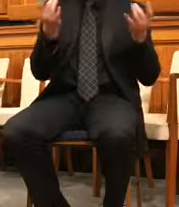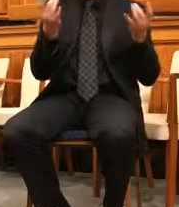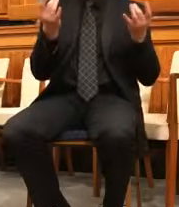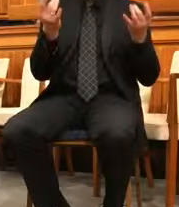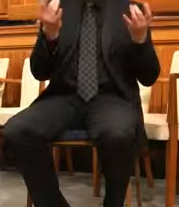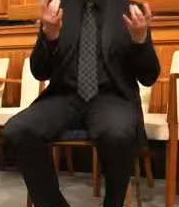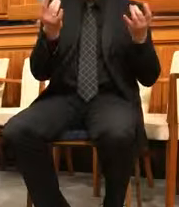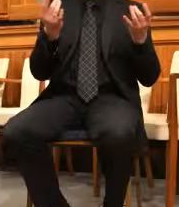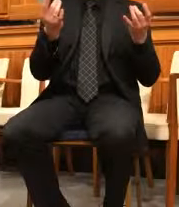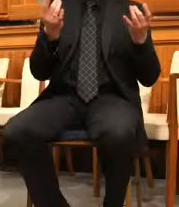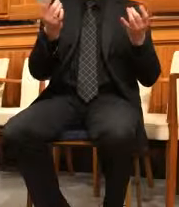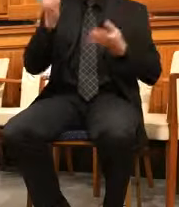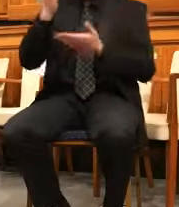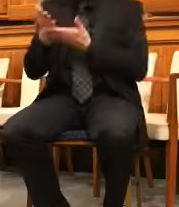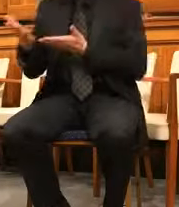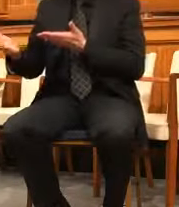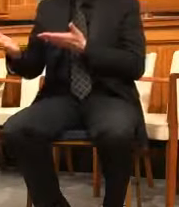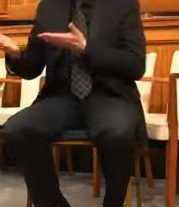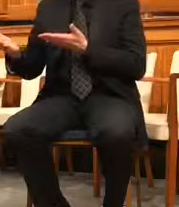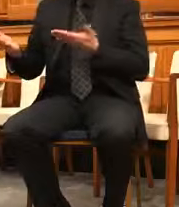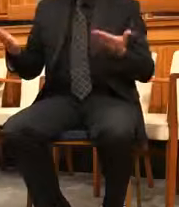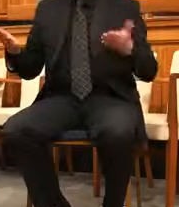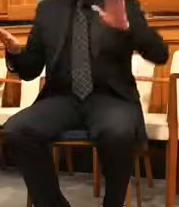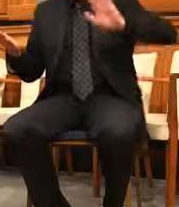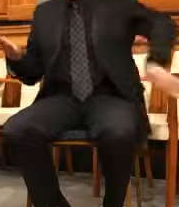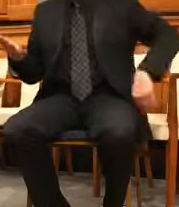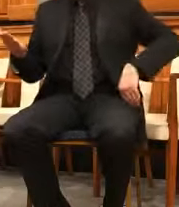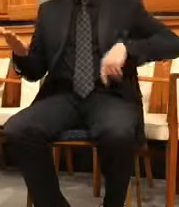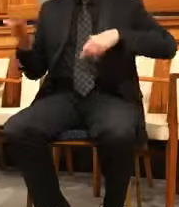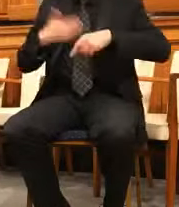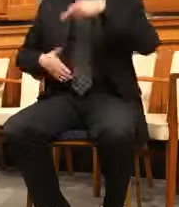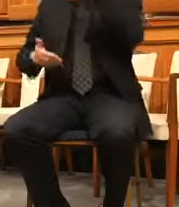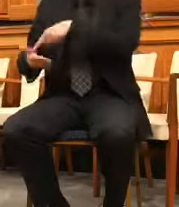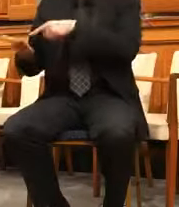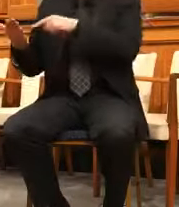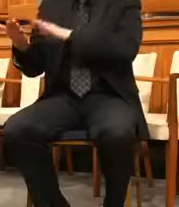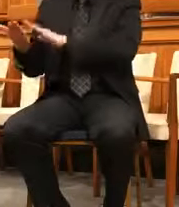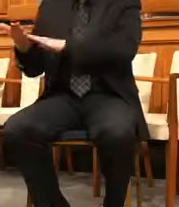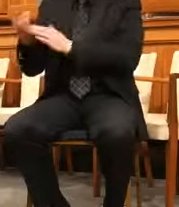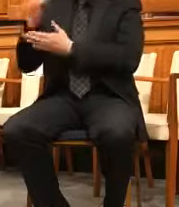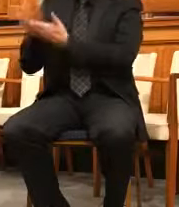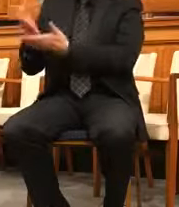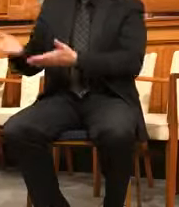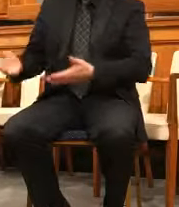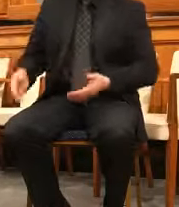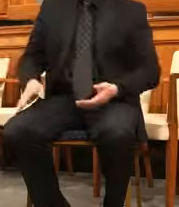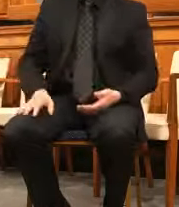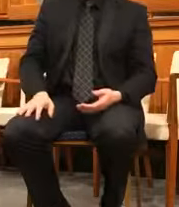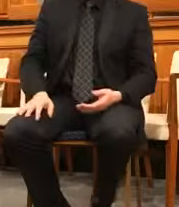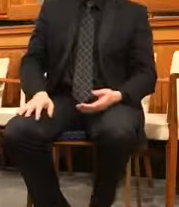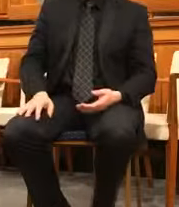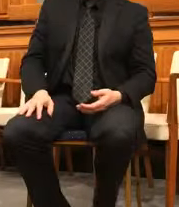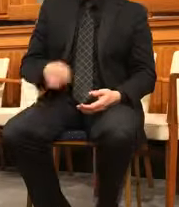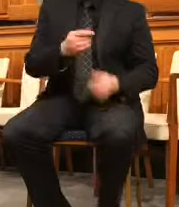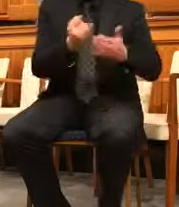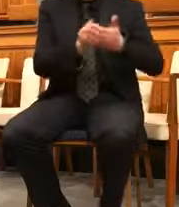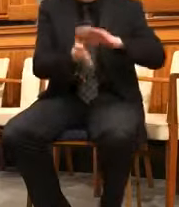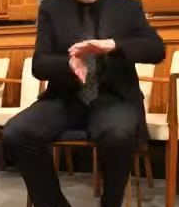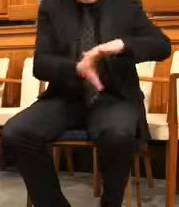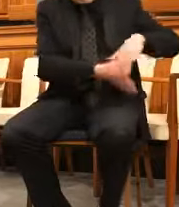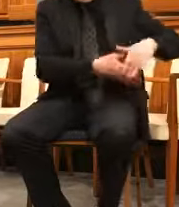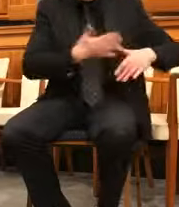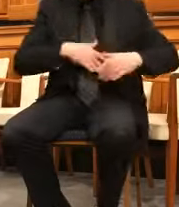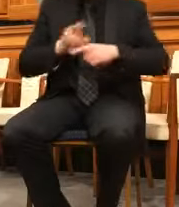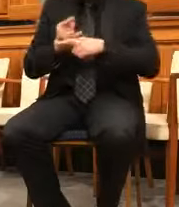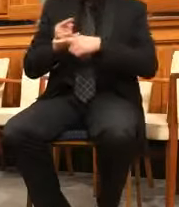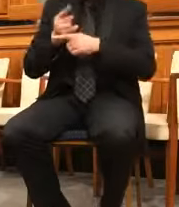kind of belief? And that's what we're going to talk about just briefly now. Belief. Here's the great thing